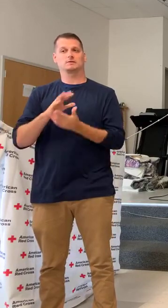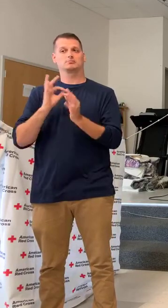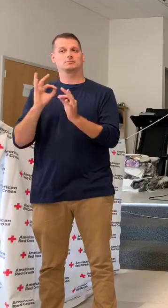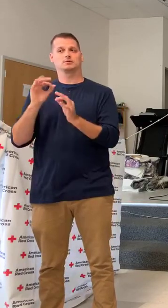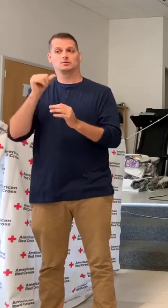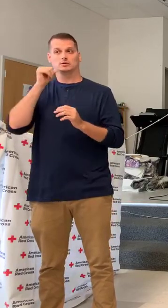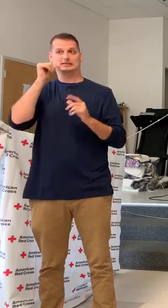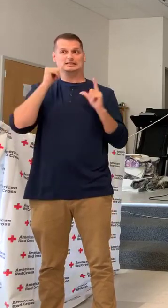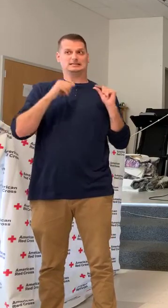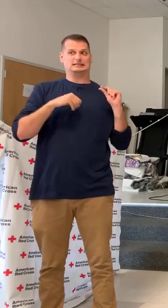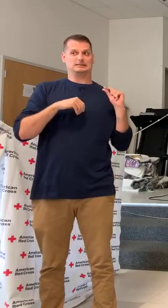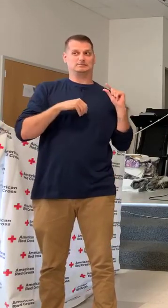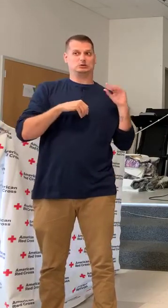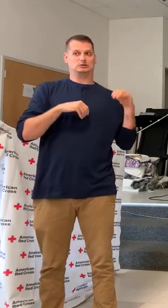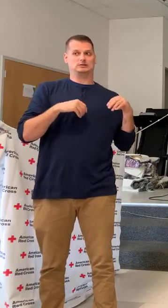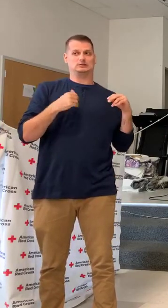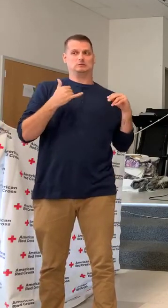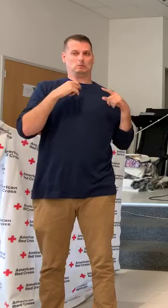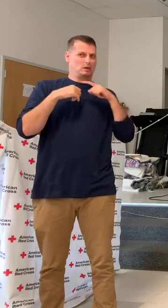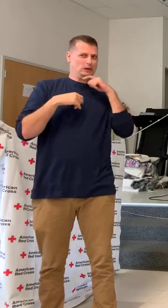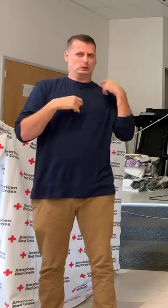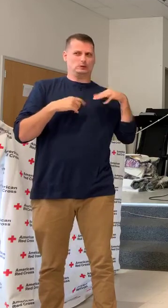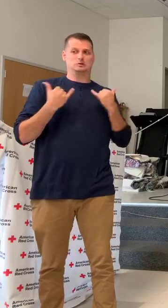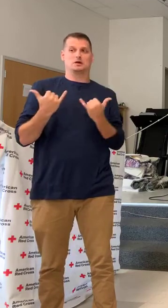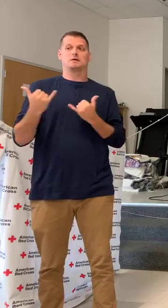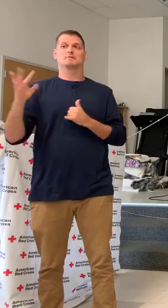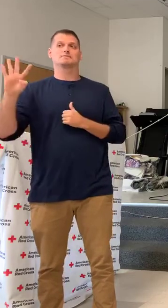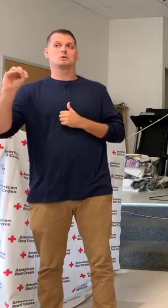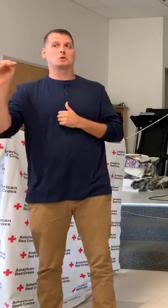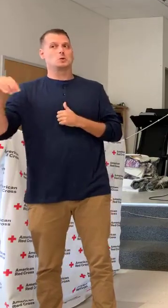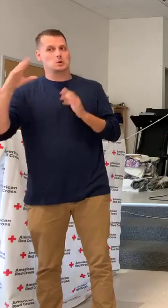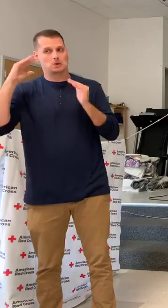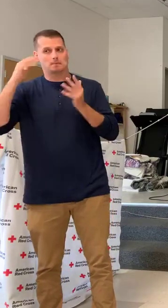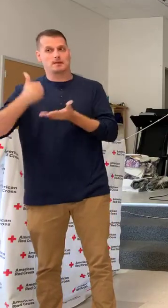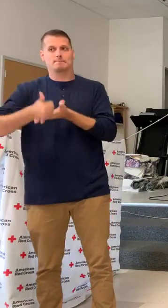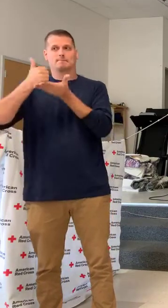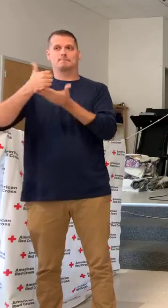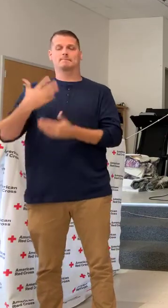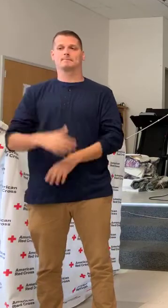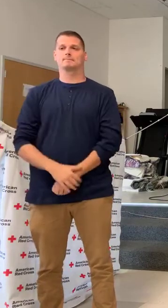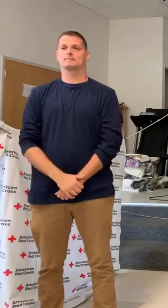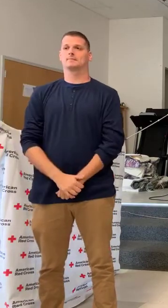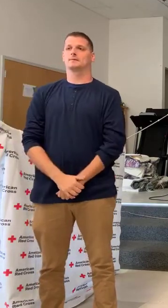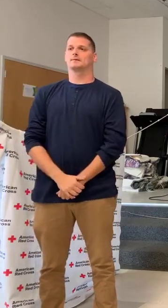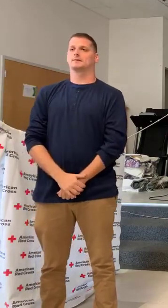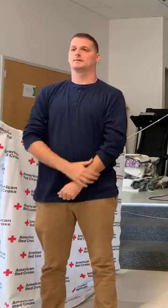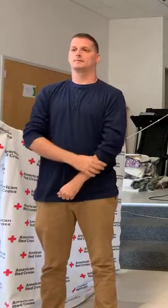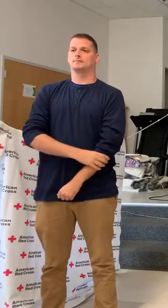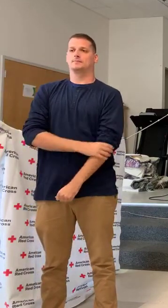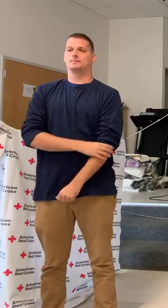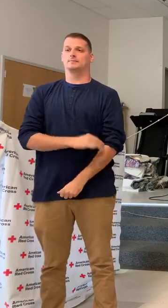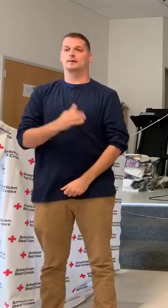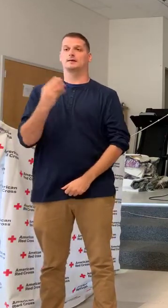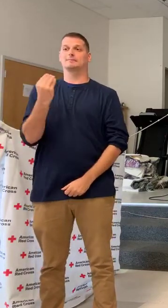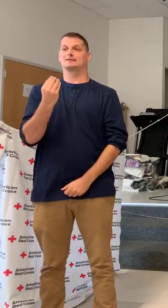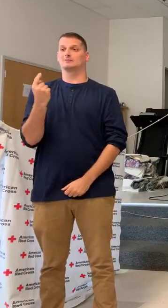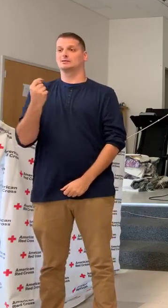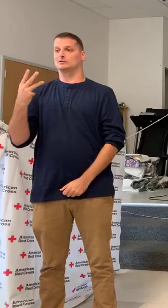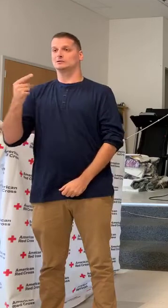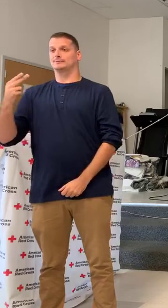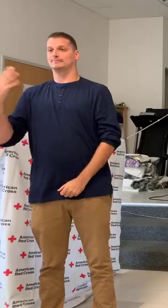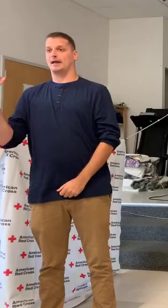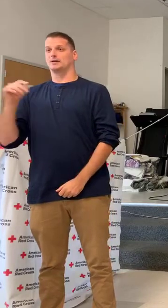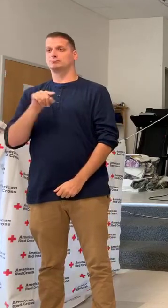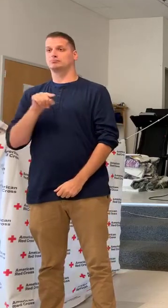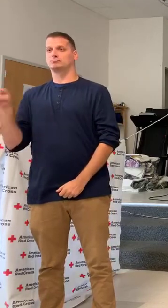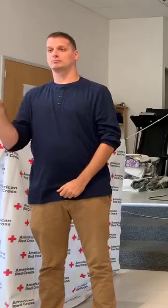well. After today, things start to get kind of stagnant here. I'll talk about Groundhog Day, and as a meteorologist, it's kind of fitting